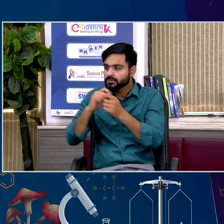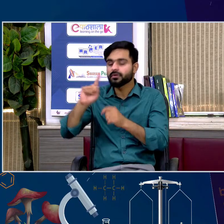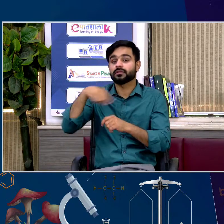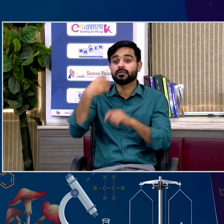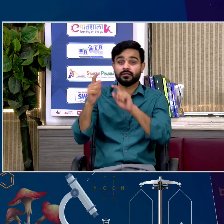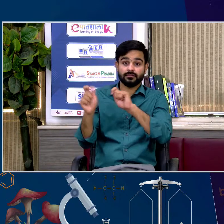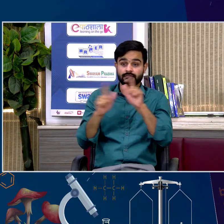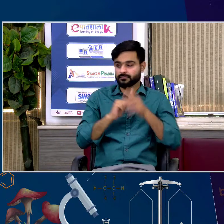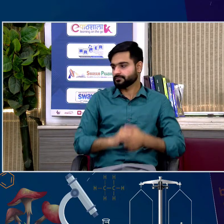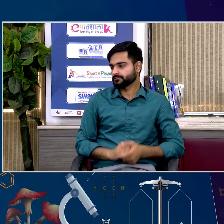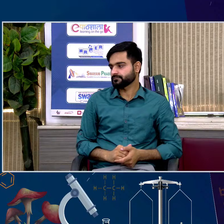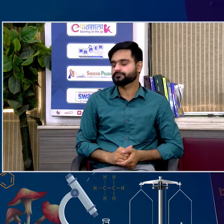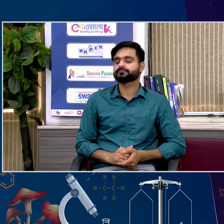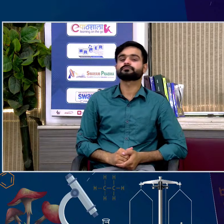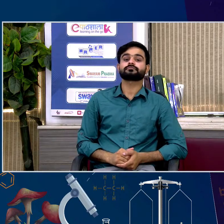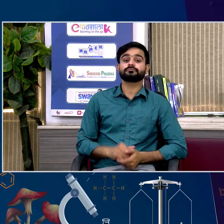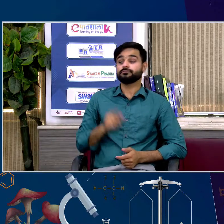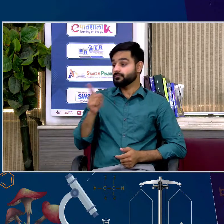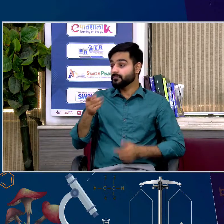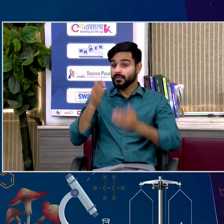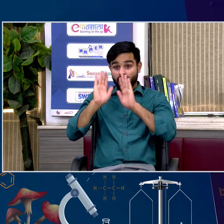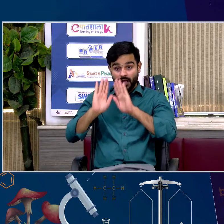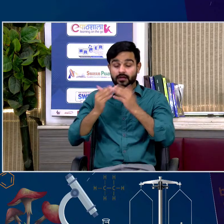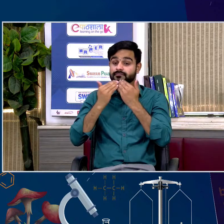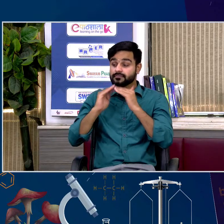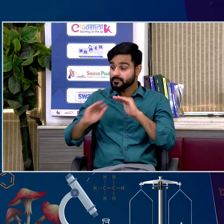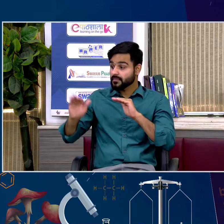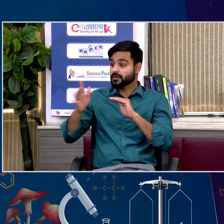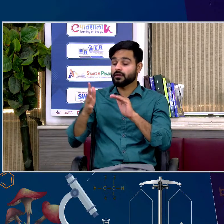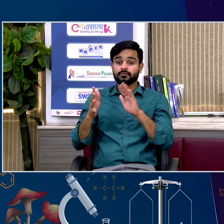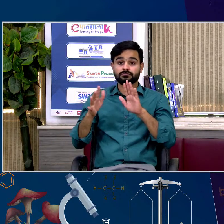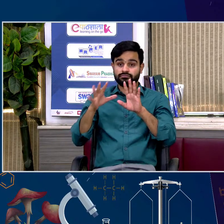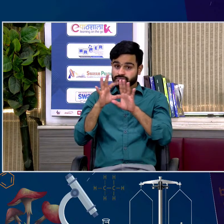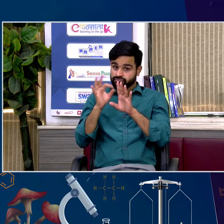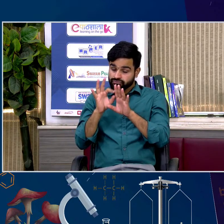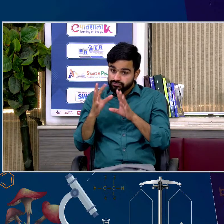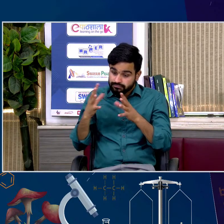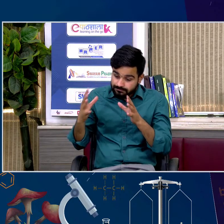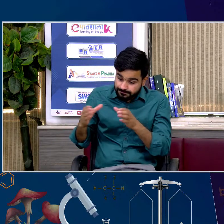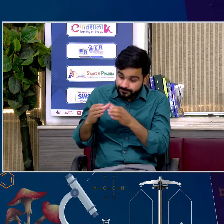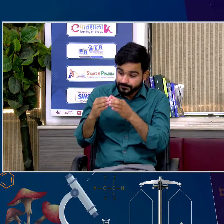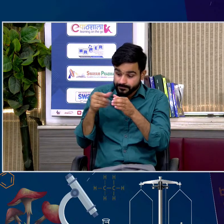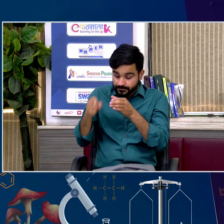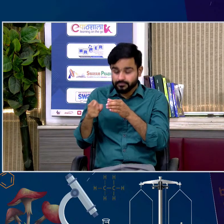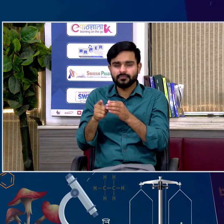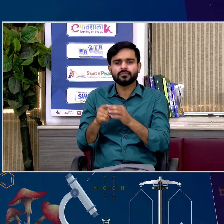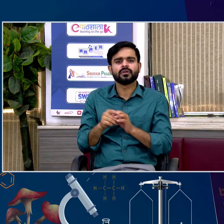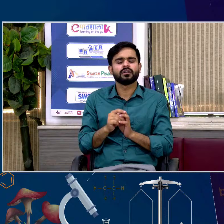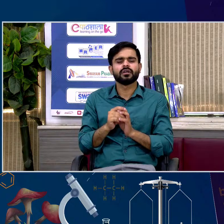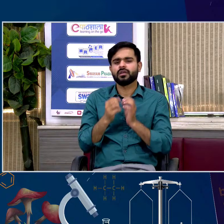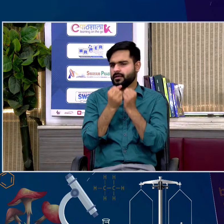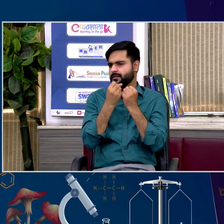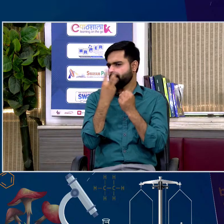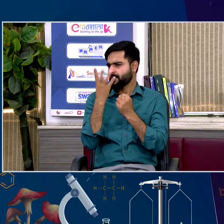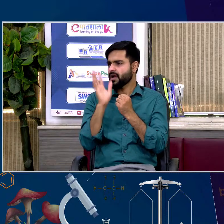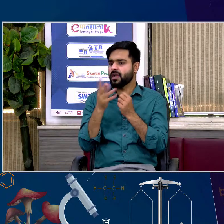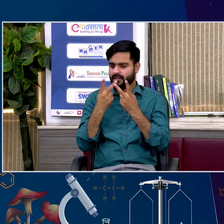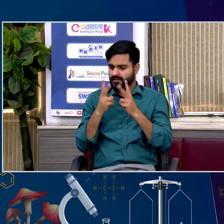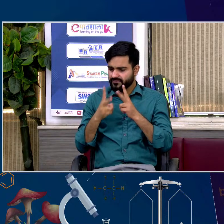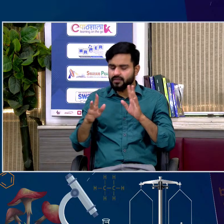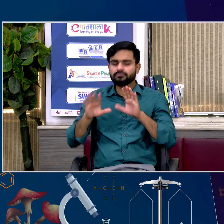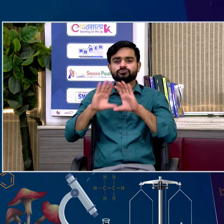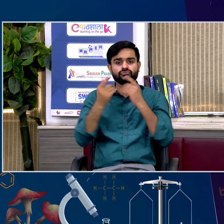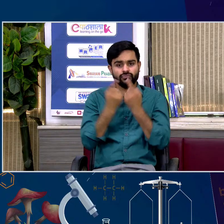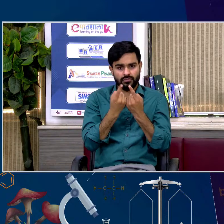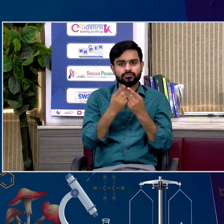slide, is have the child pair up with a peer buddy. So, there are certain children in the class who